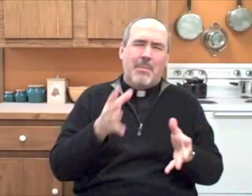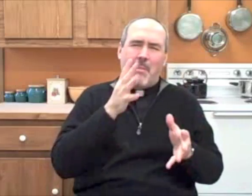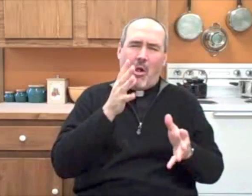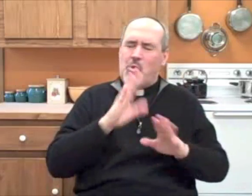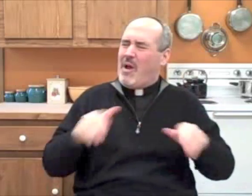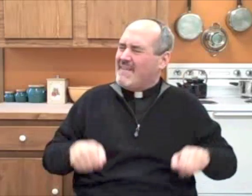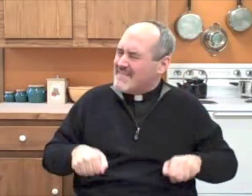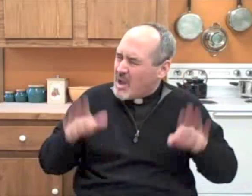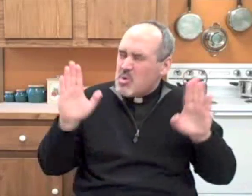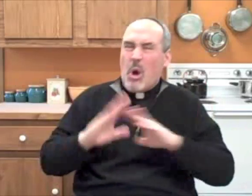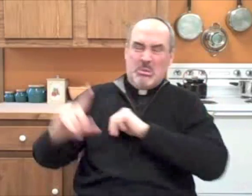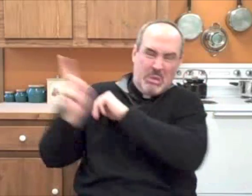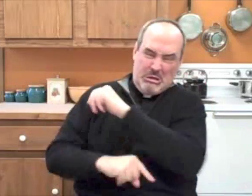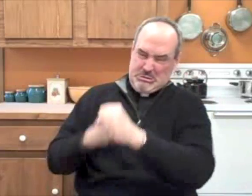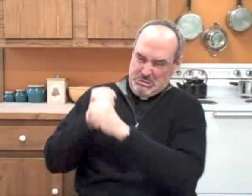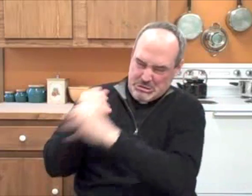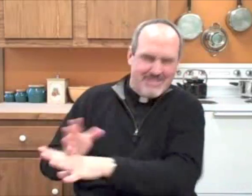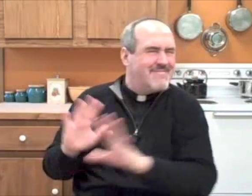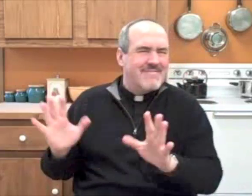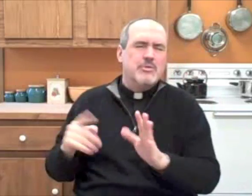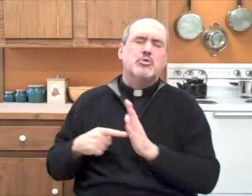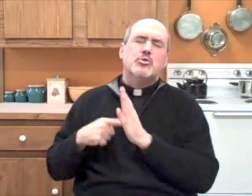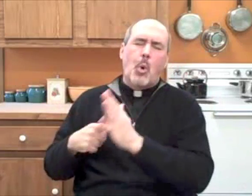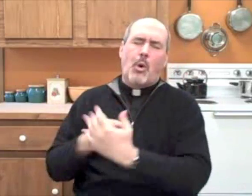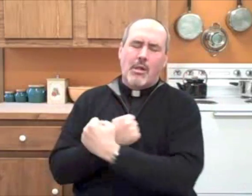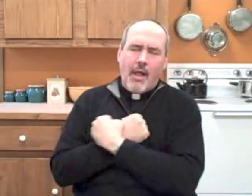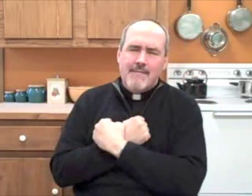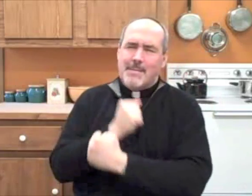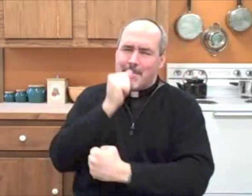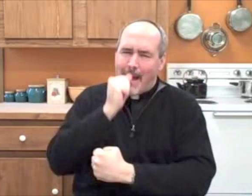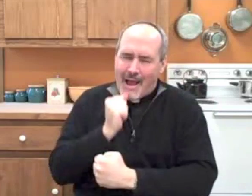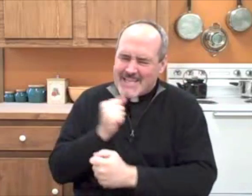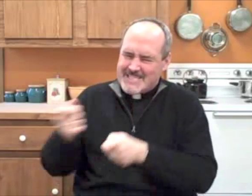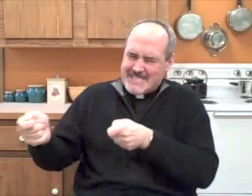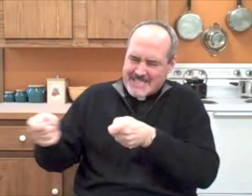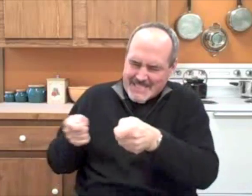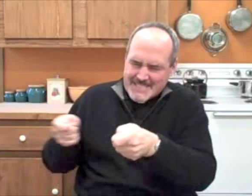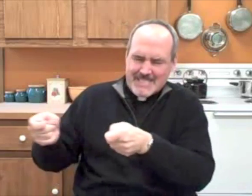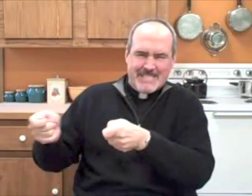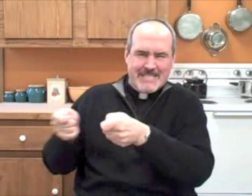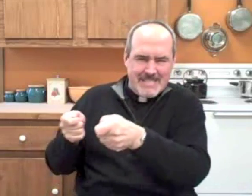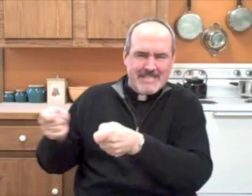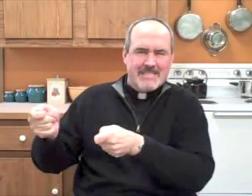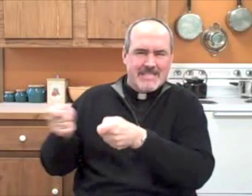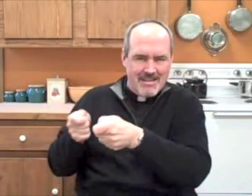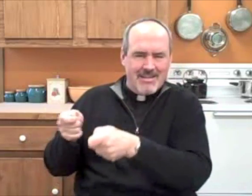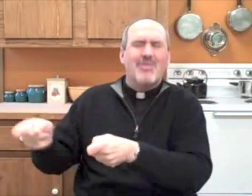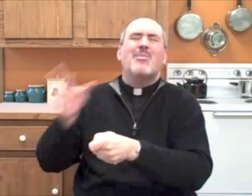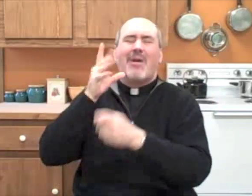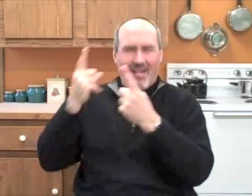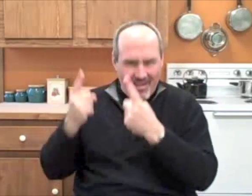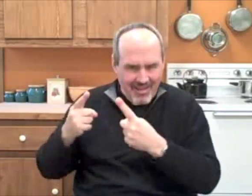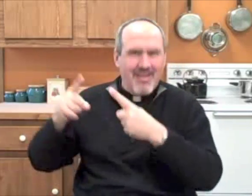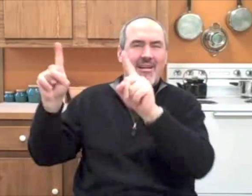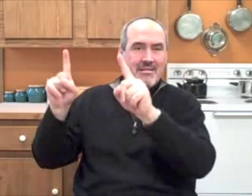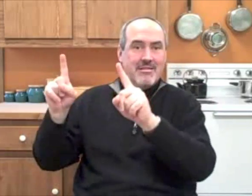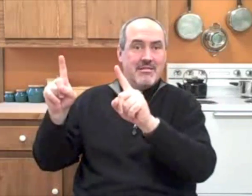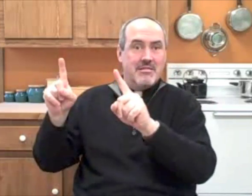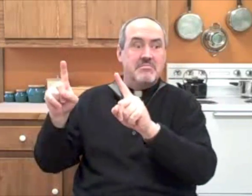just keep at it, keep trying to discipline her with love, and to not yell at her, not scold her.